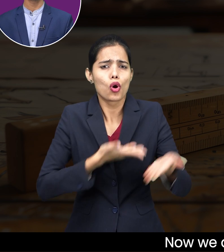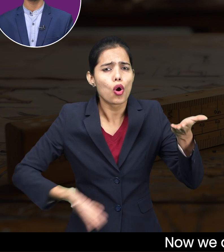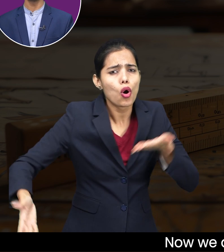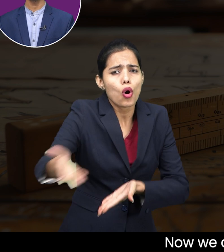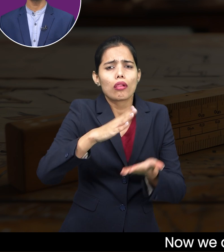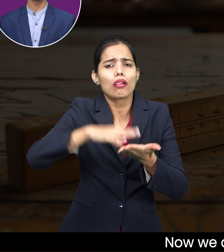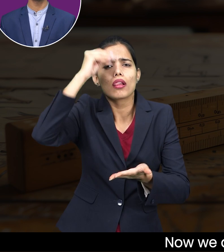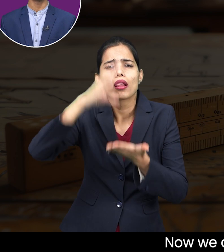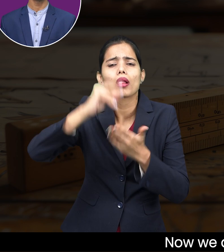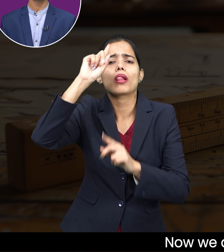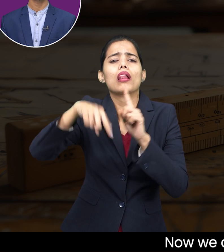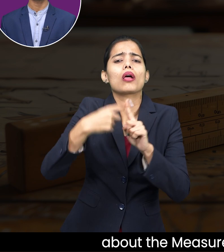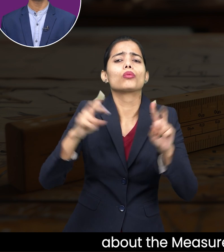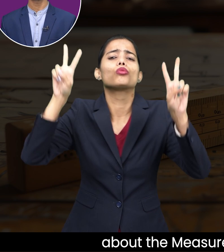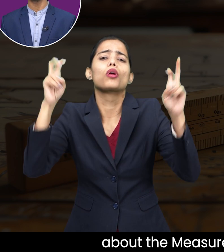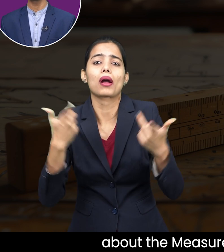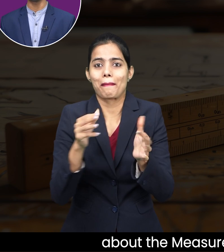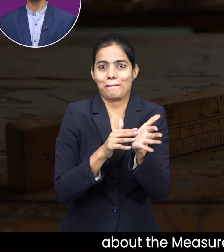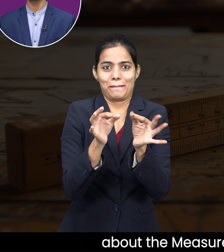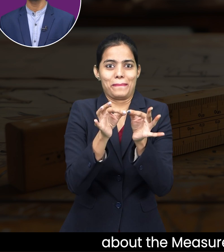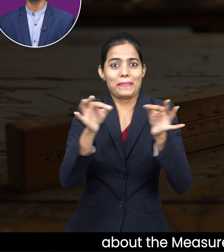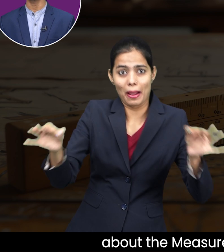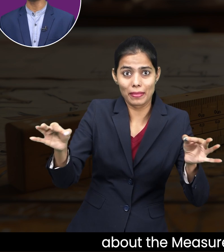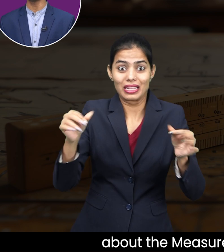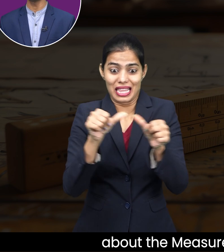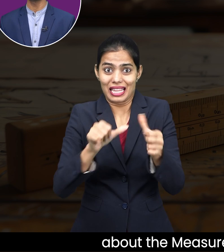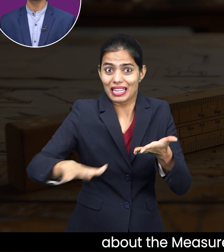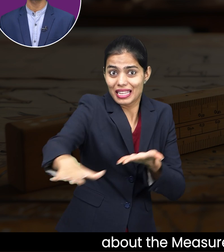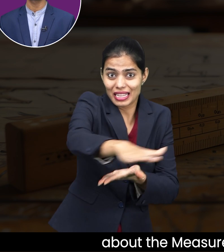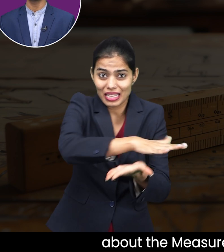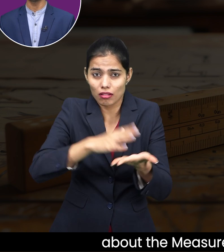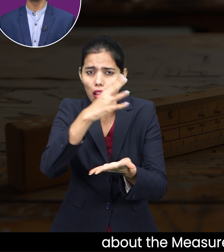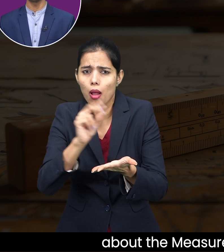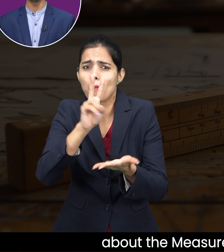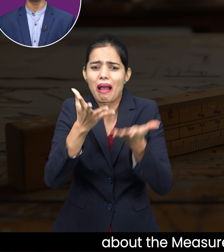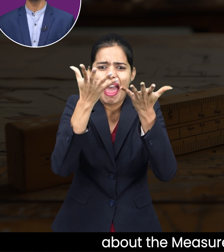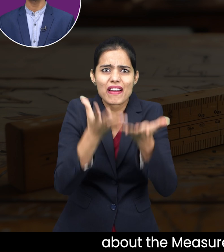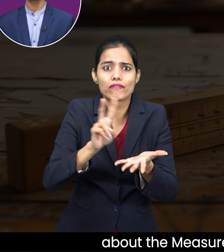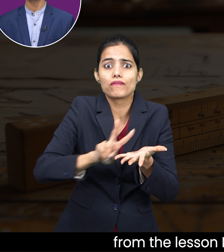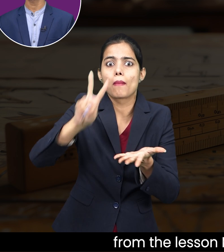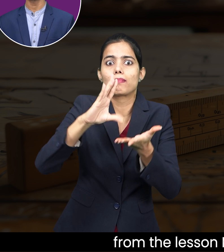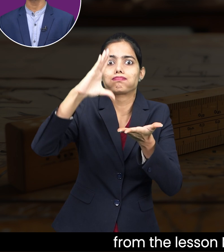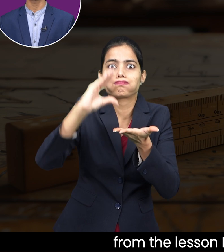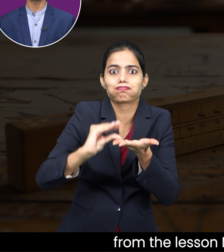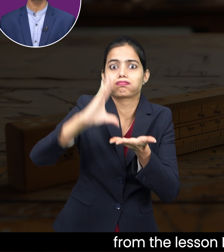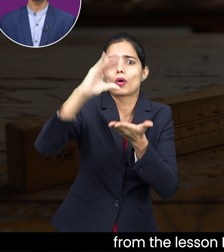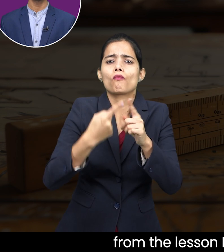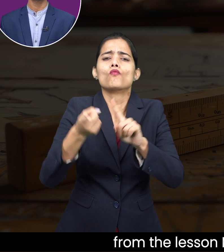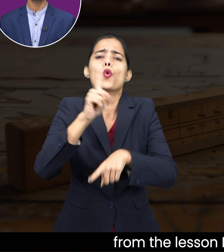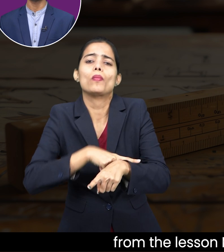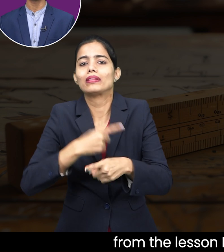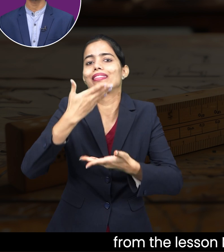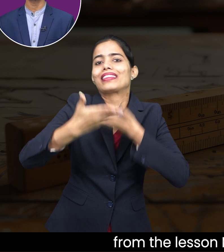Now, we are going to learn about the measurement of area and volume from the lesson